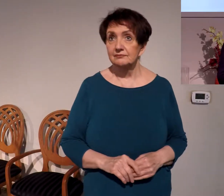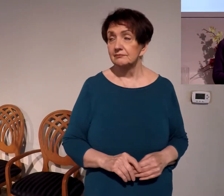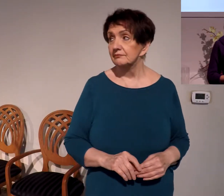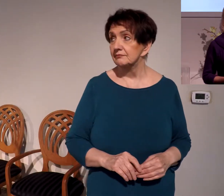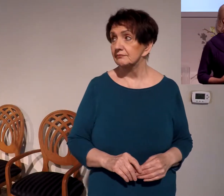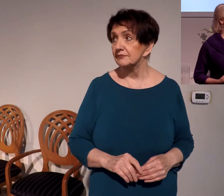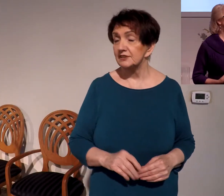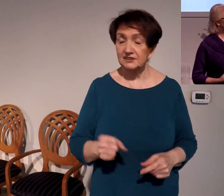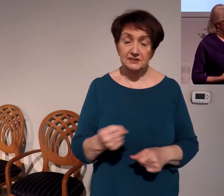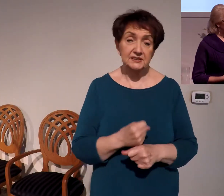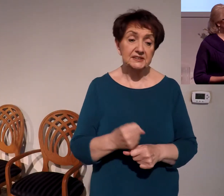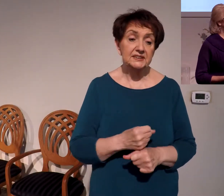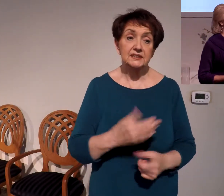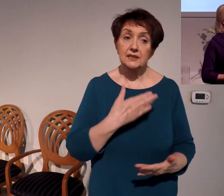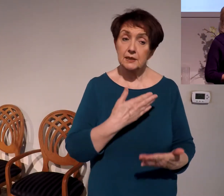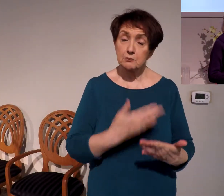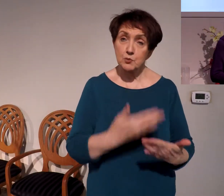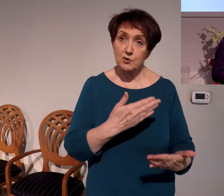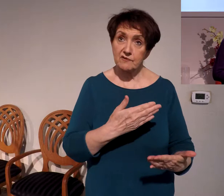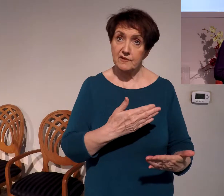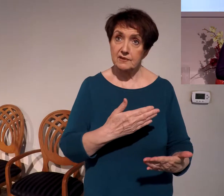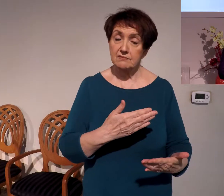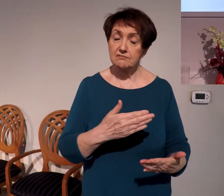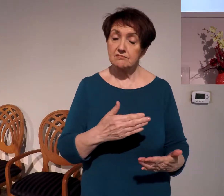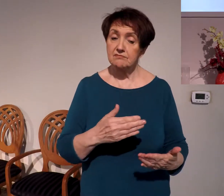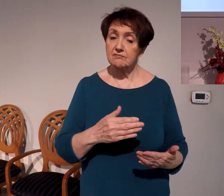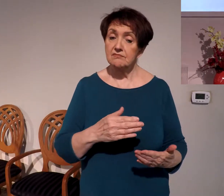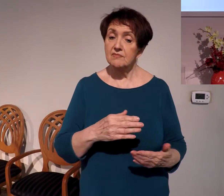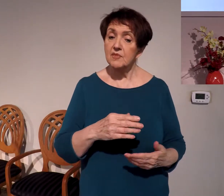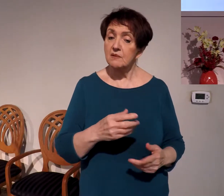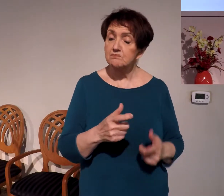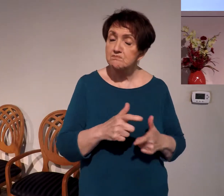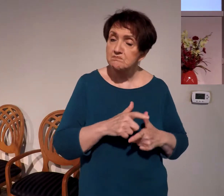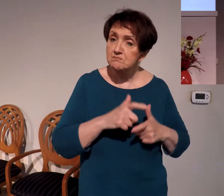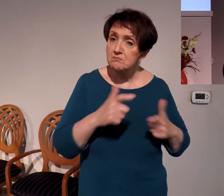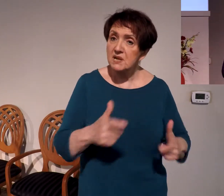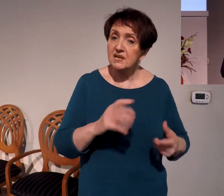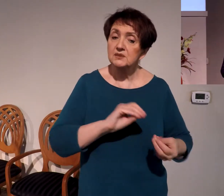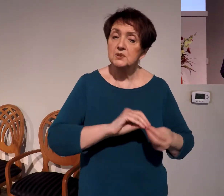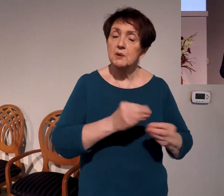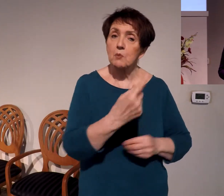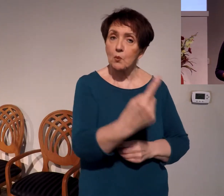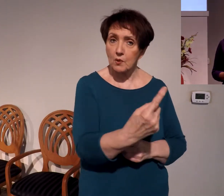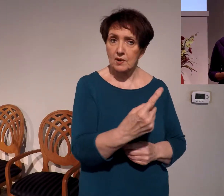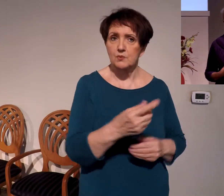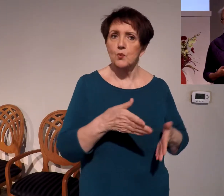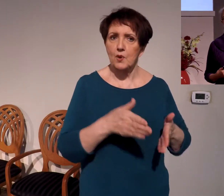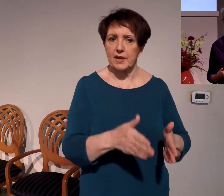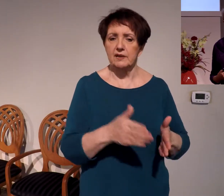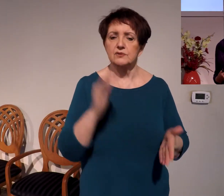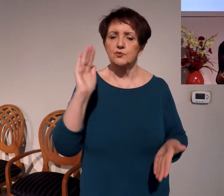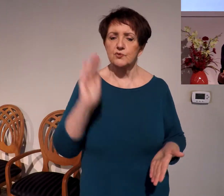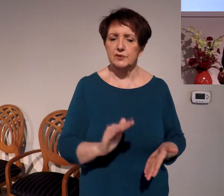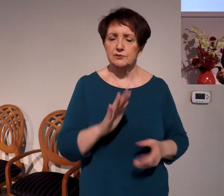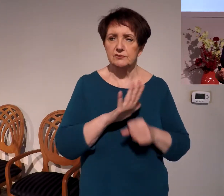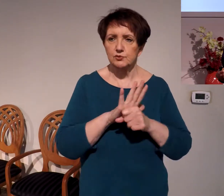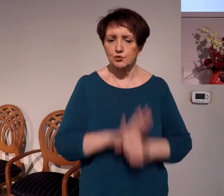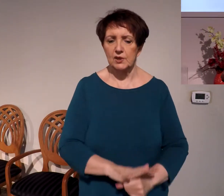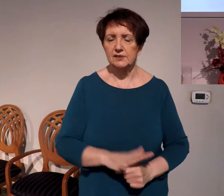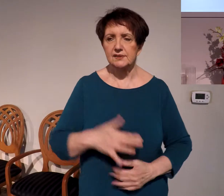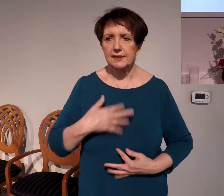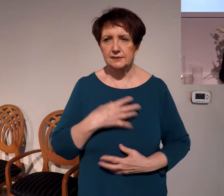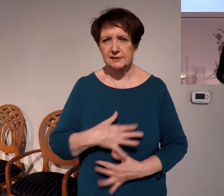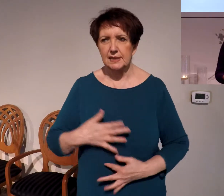statistically proven, the single biggest, number 1 way to reduce stress and anxiety.